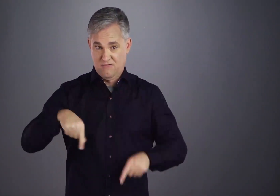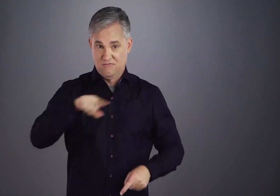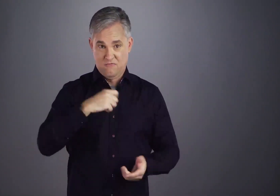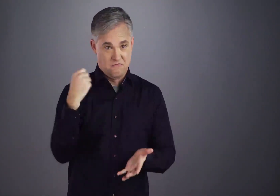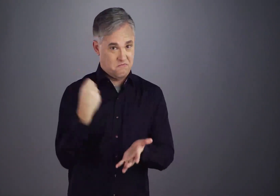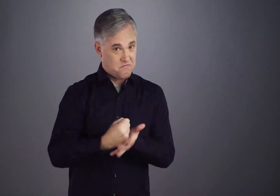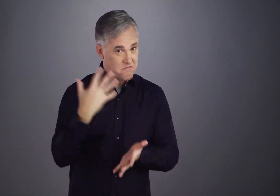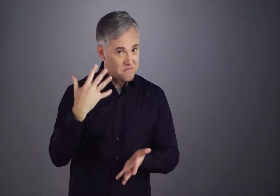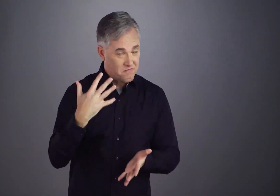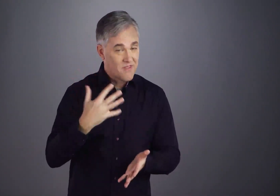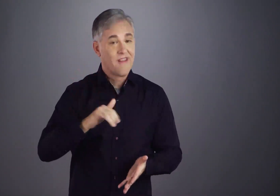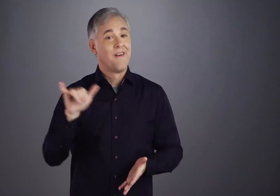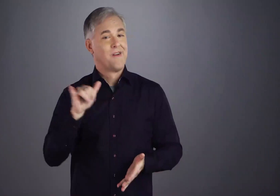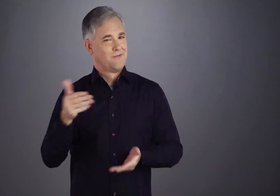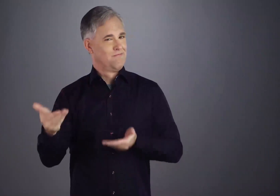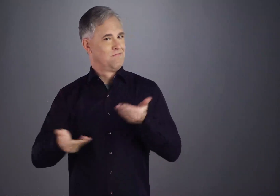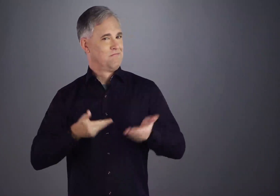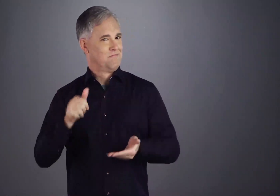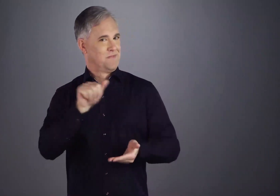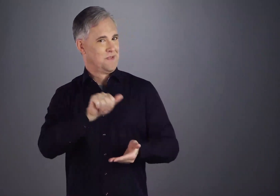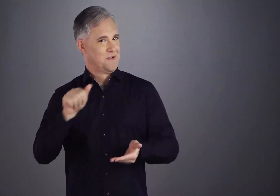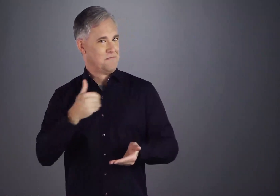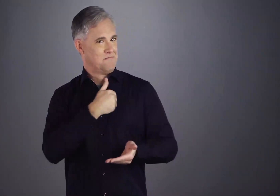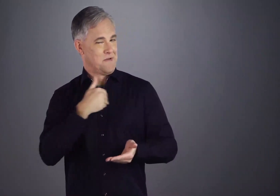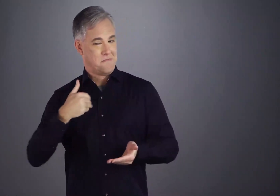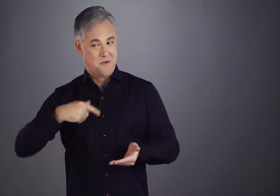News of this got on the world wires.